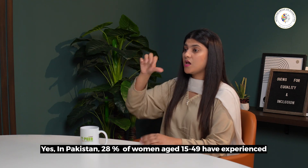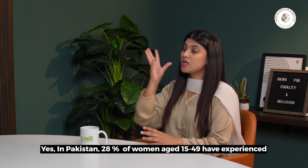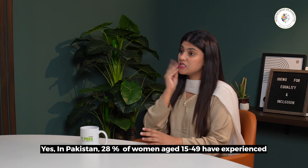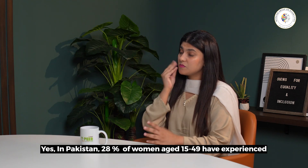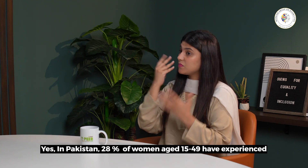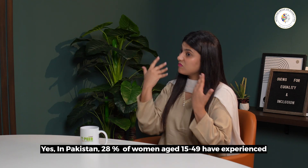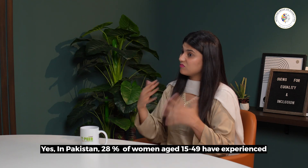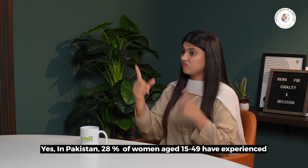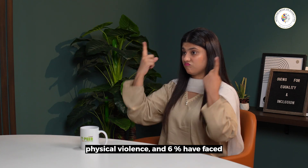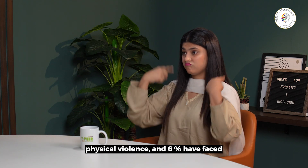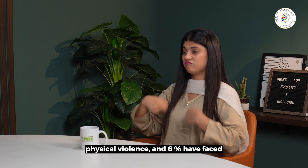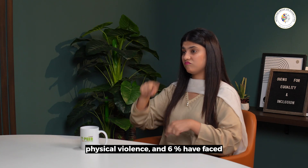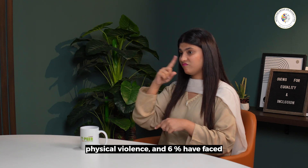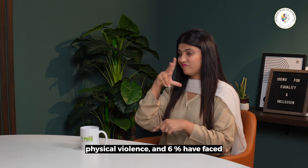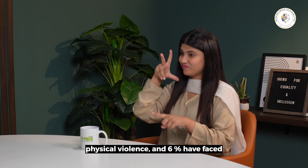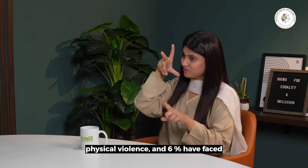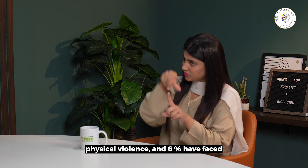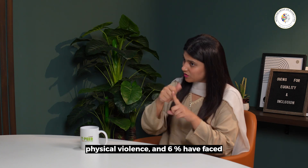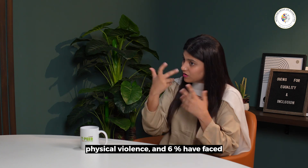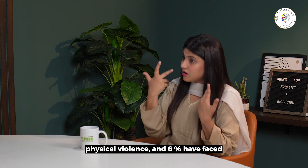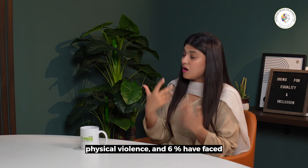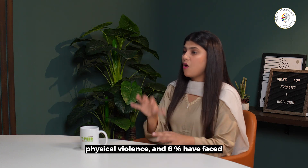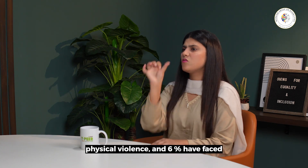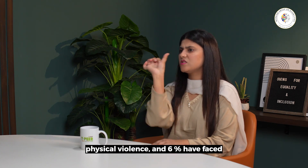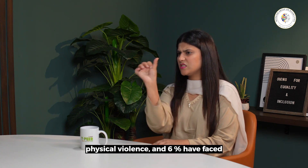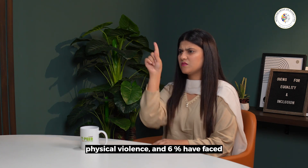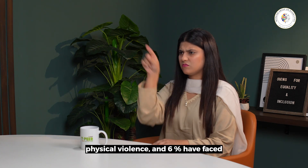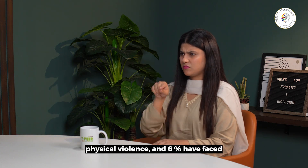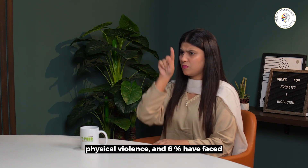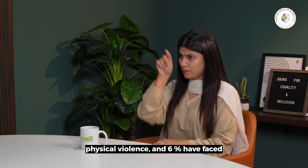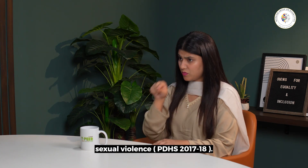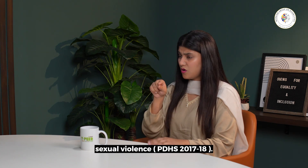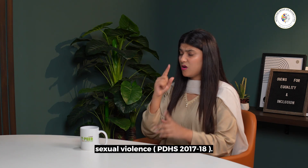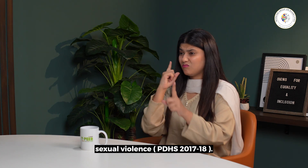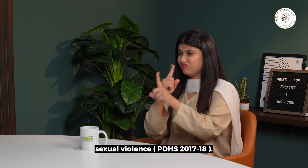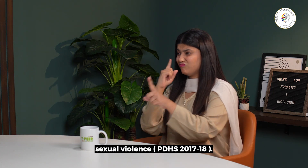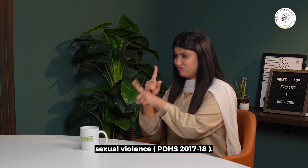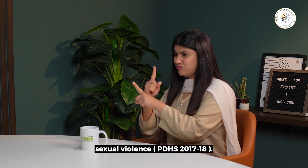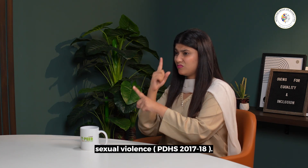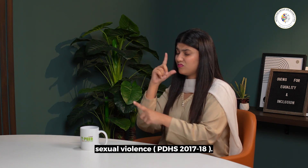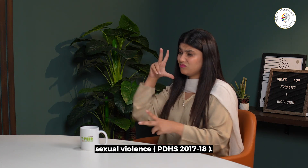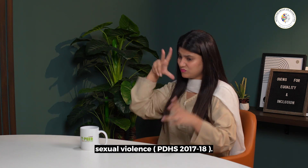experienced physical violence and 6% have faced sexual violence.